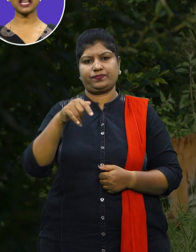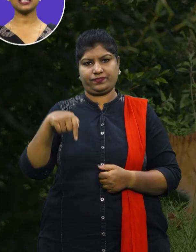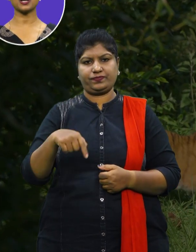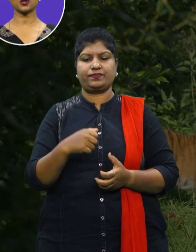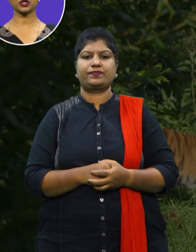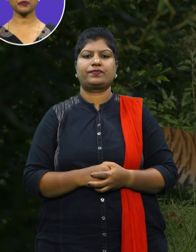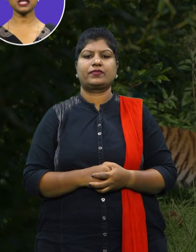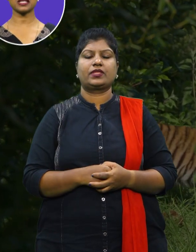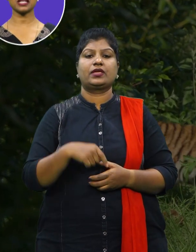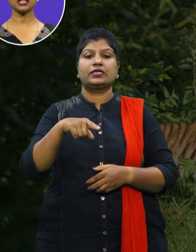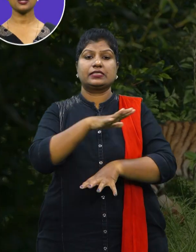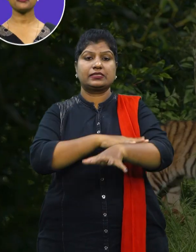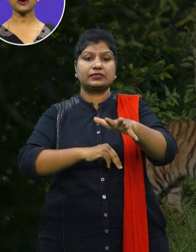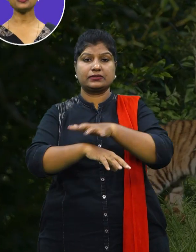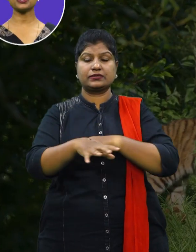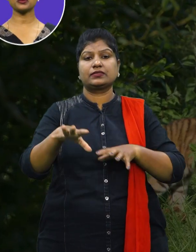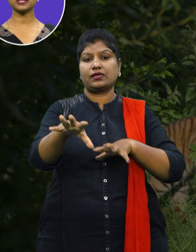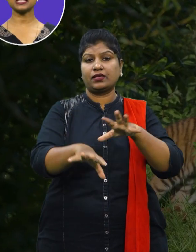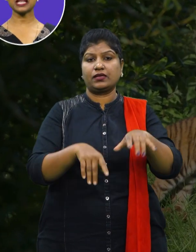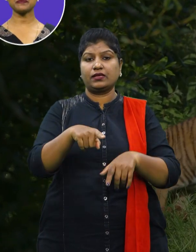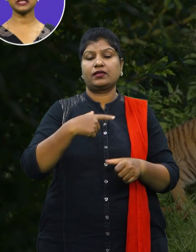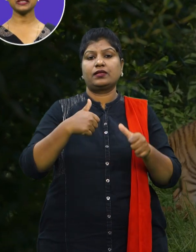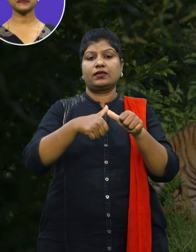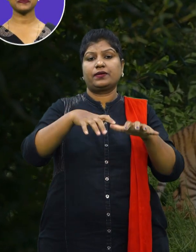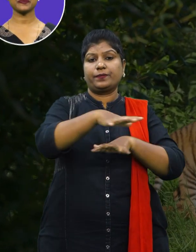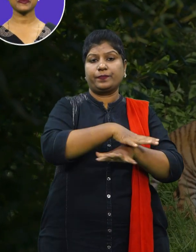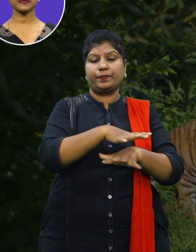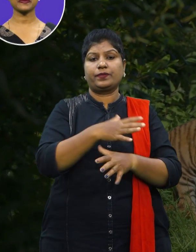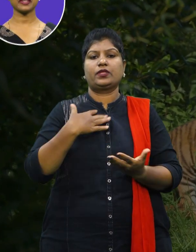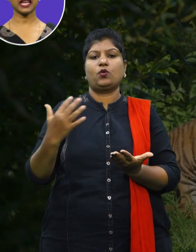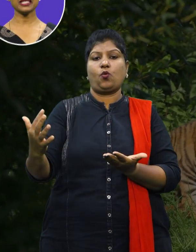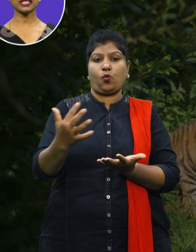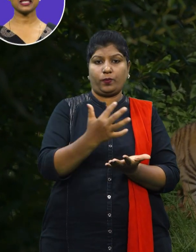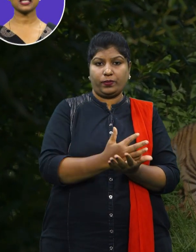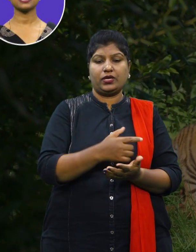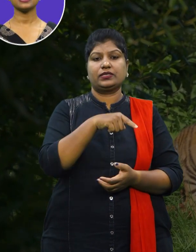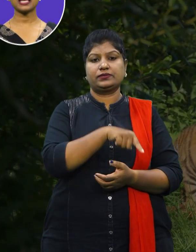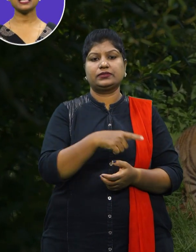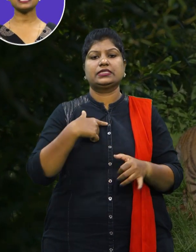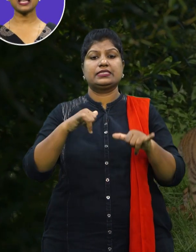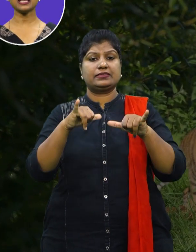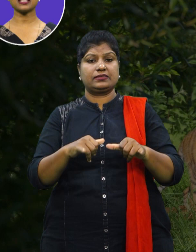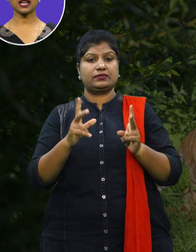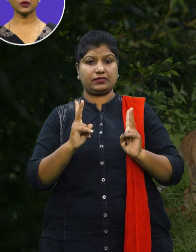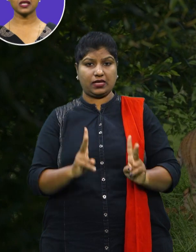Tiger area occupancy found to be stable at